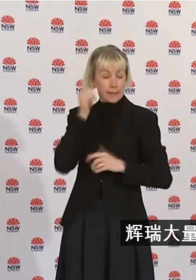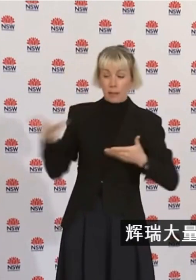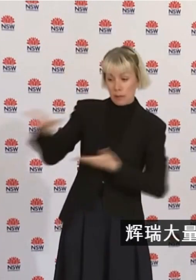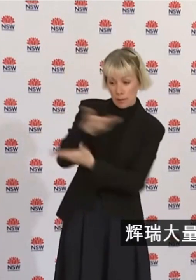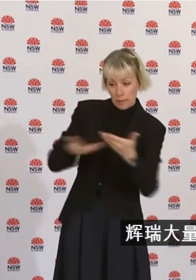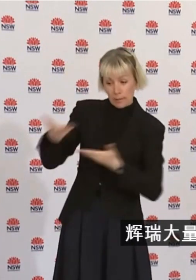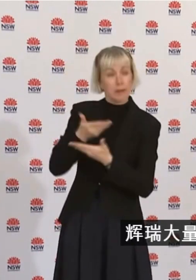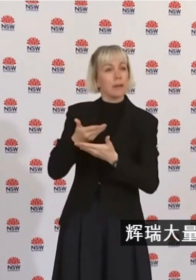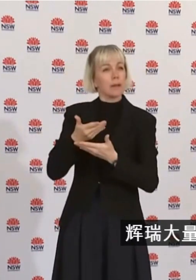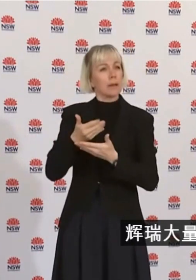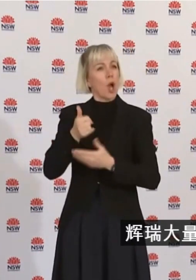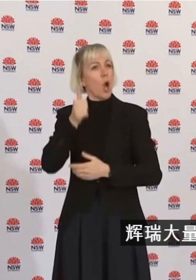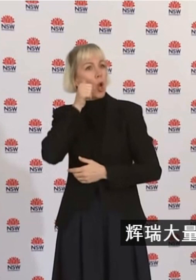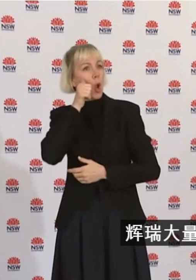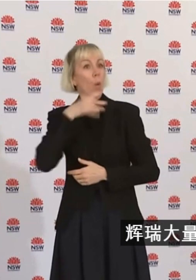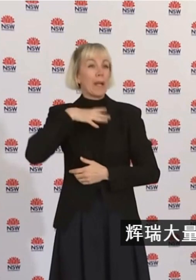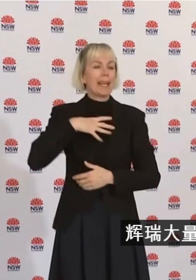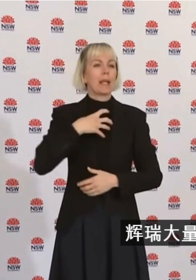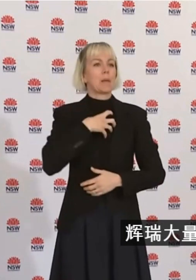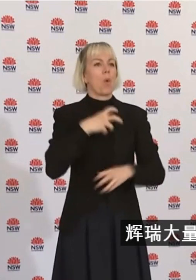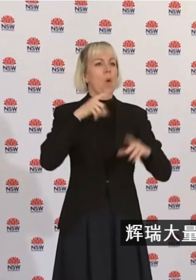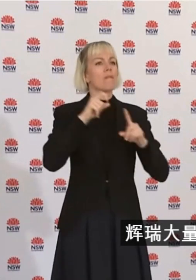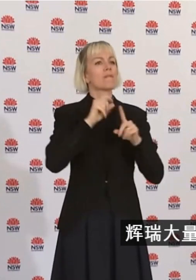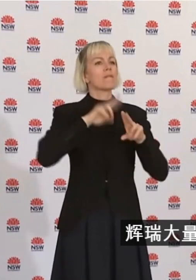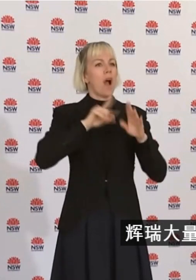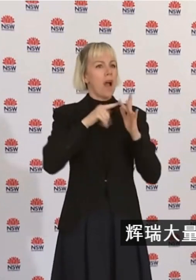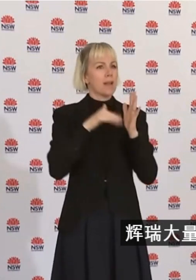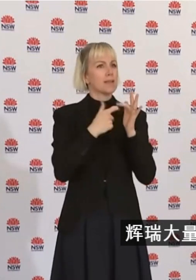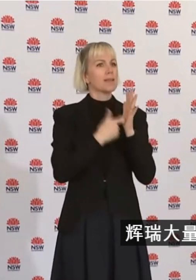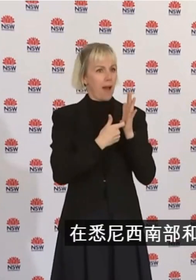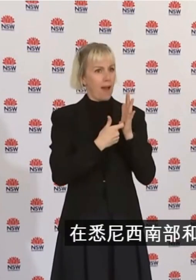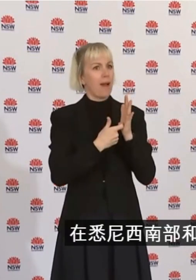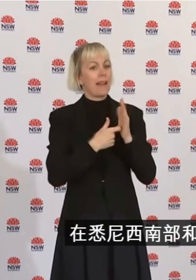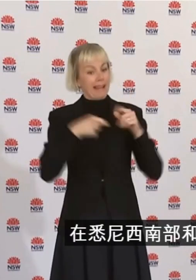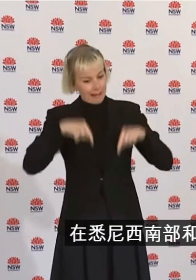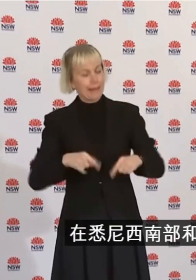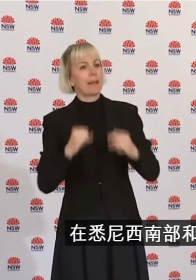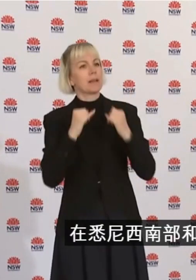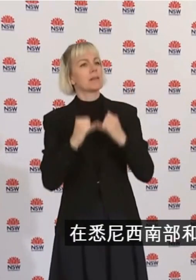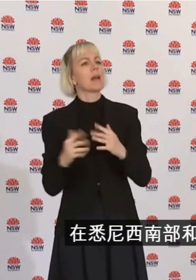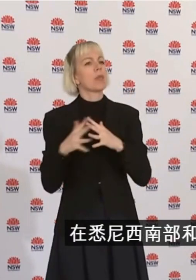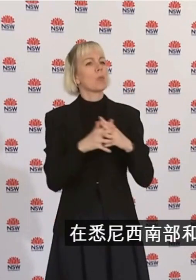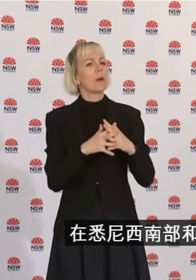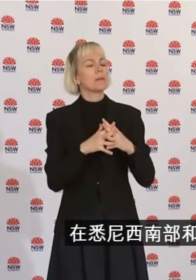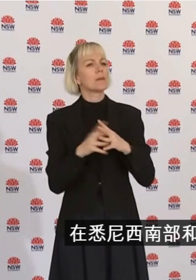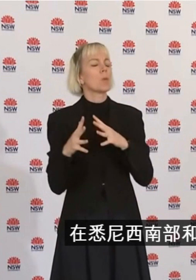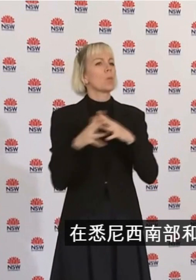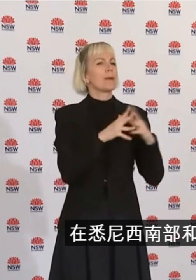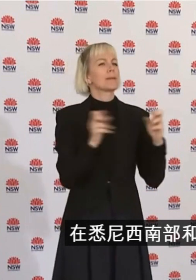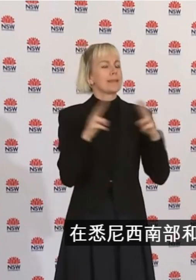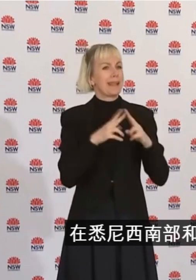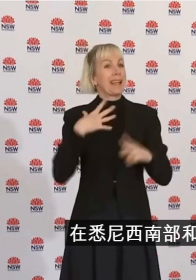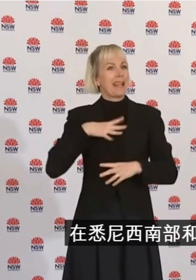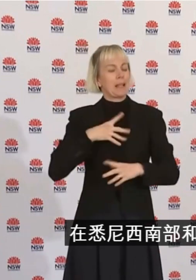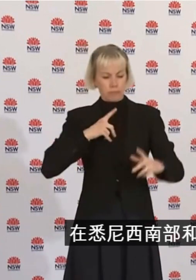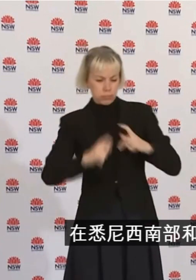Pfizer in substantial amounts into the arms of the younger population in southwestern and western Sydney. Our